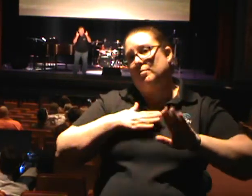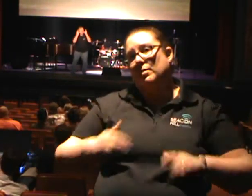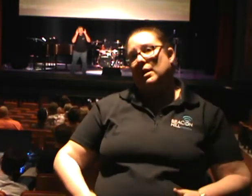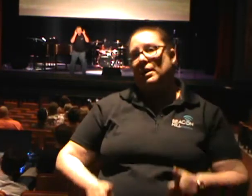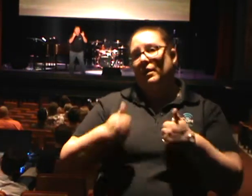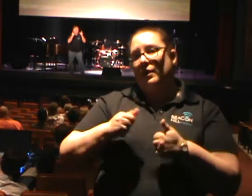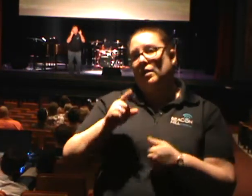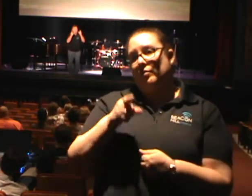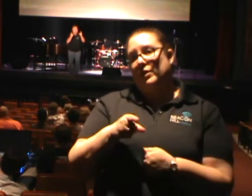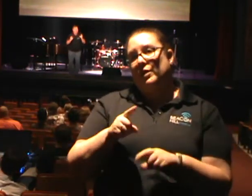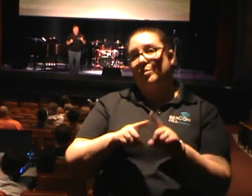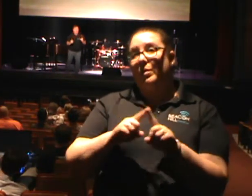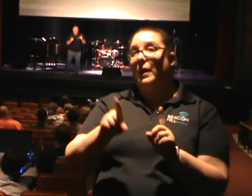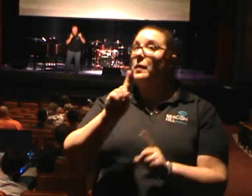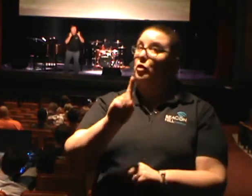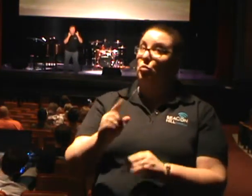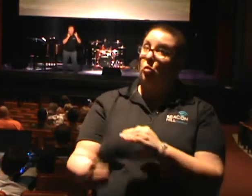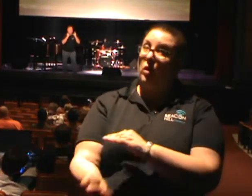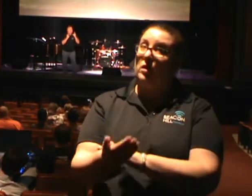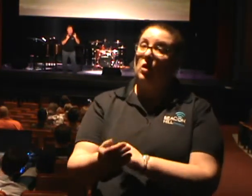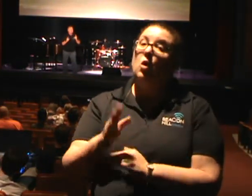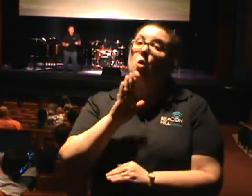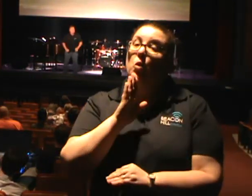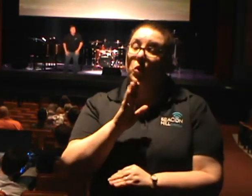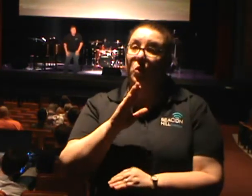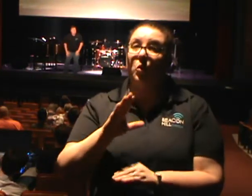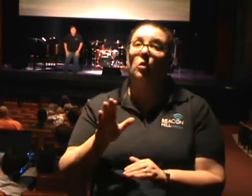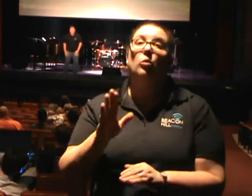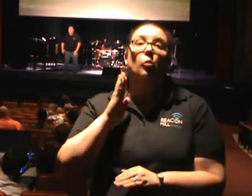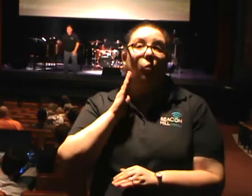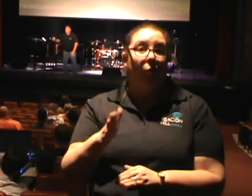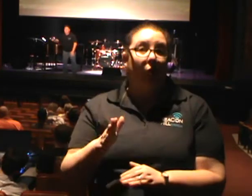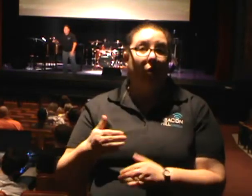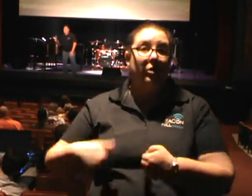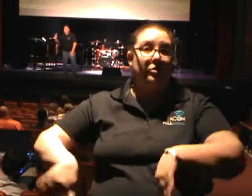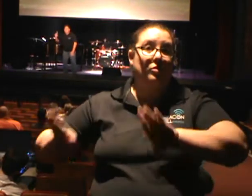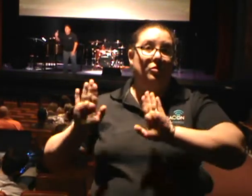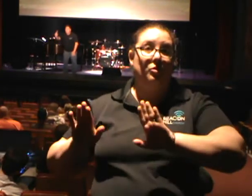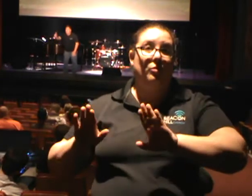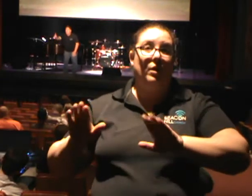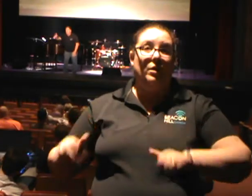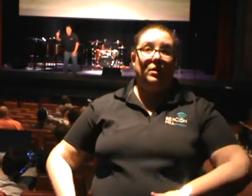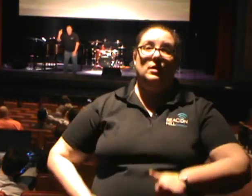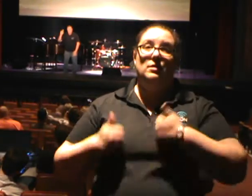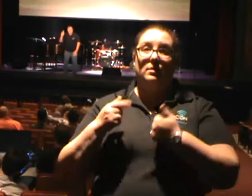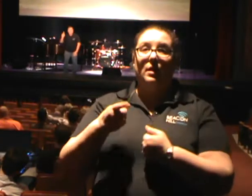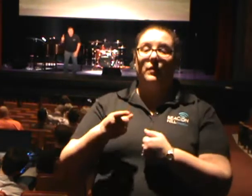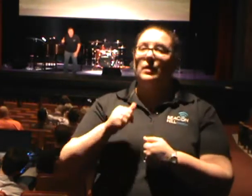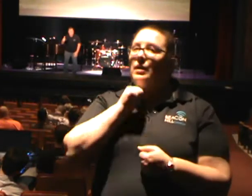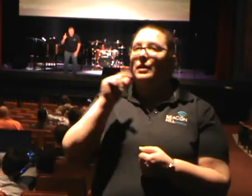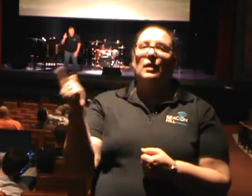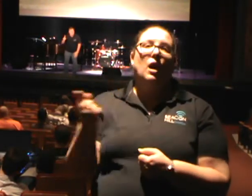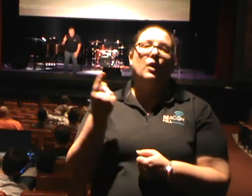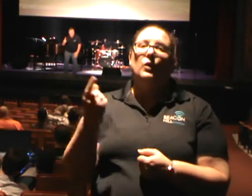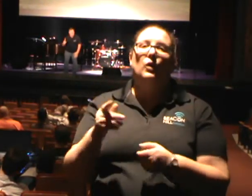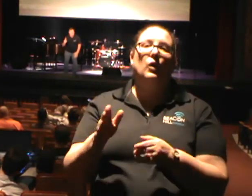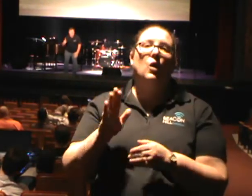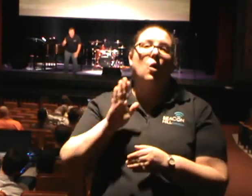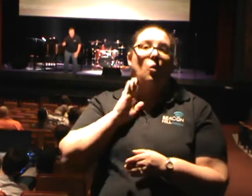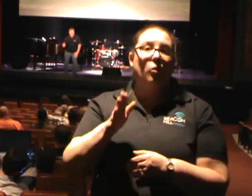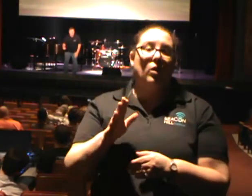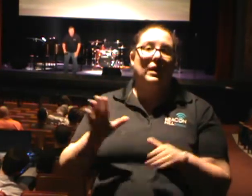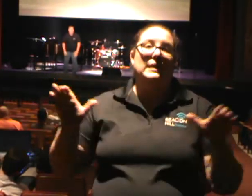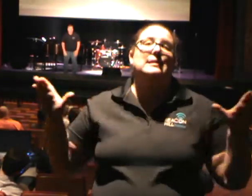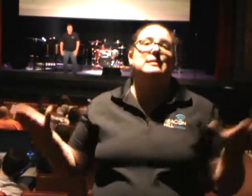one. There is one this morning who would lay down his life for you. In fact, he not only would, he did lay down